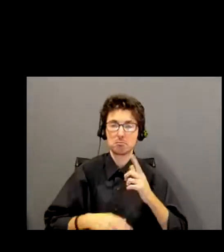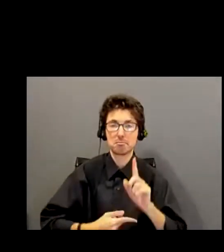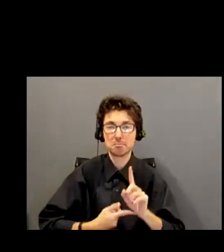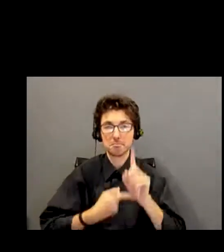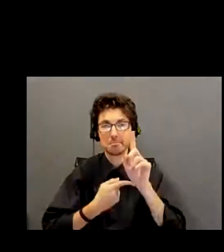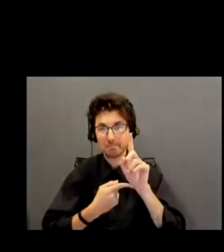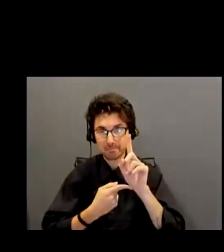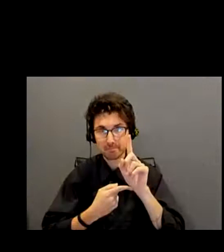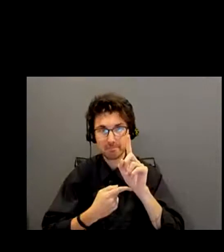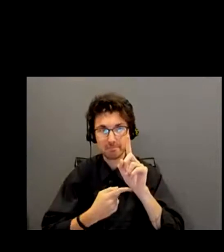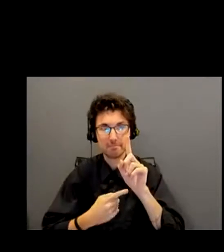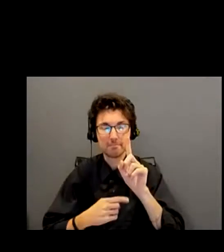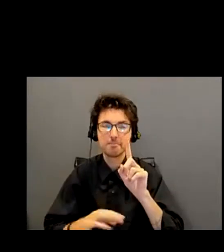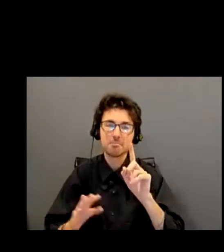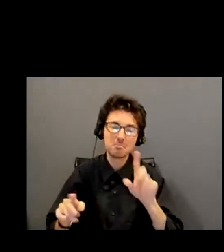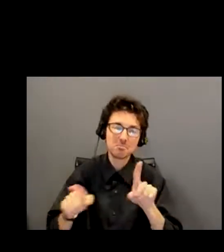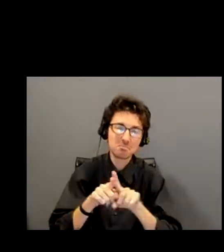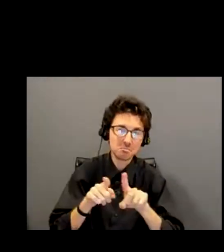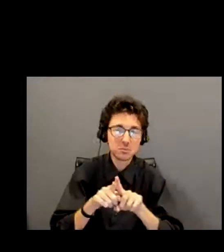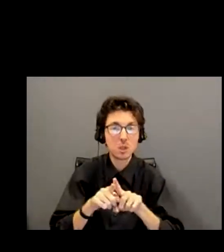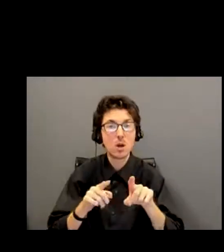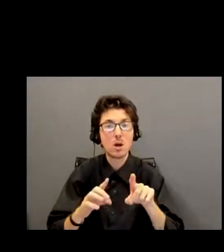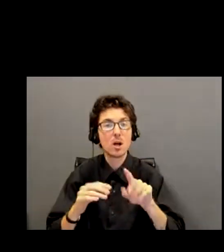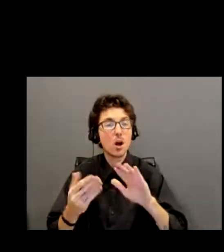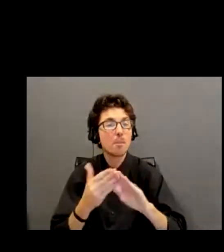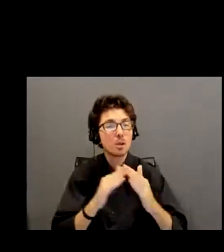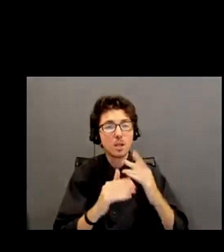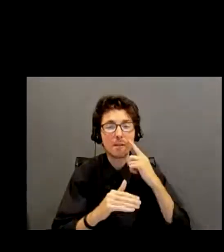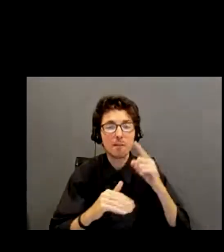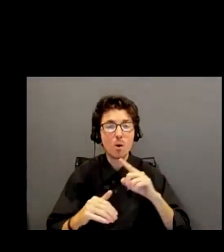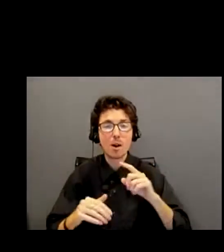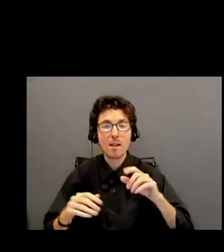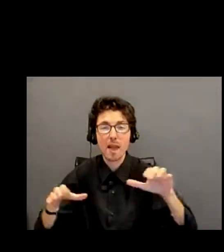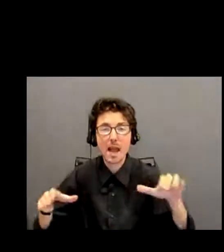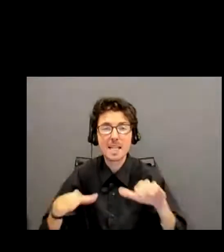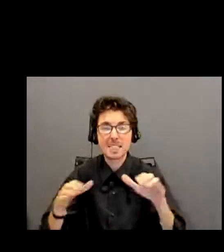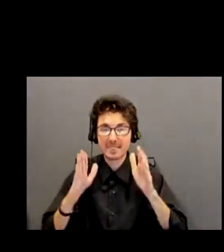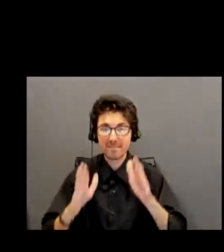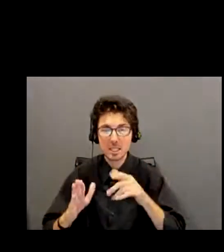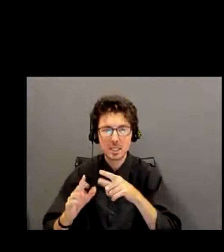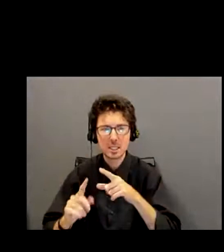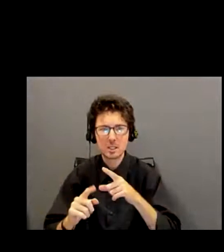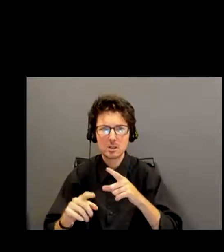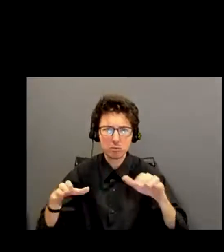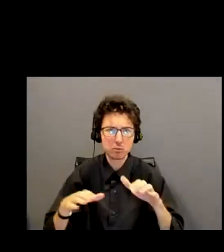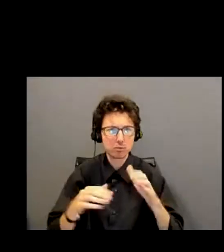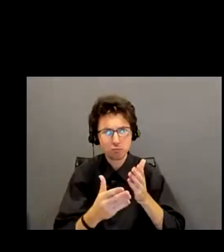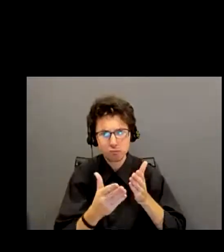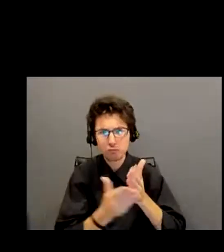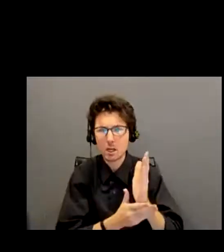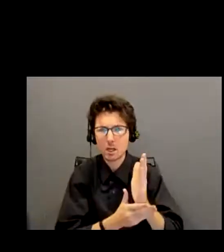only to me, but to our community of activists for the promotion of rights of persons with